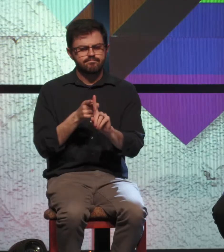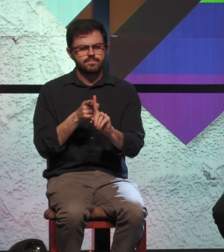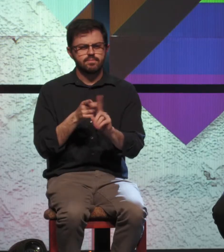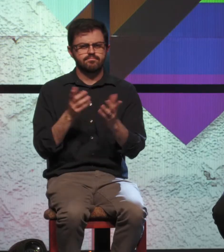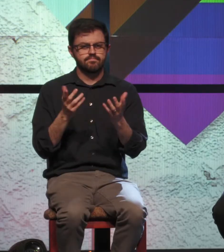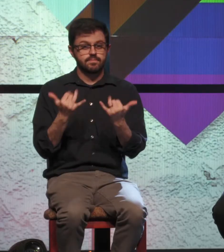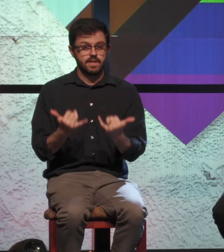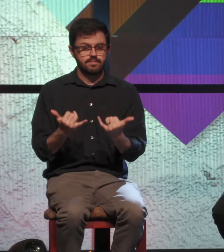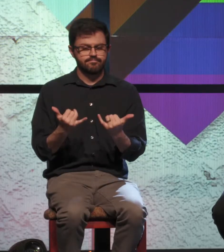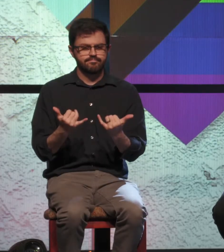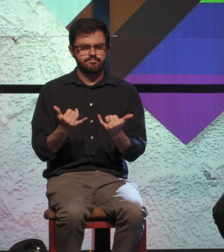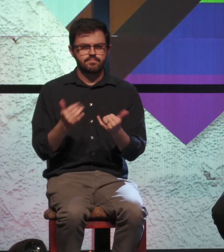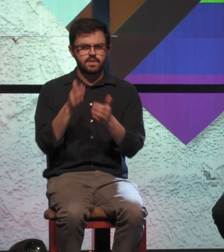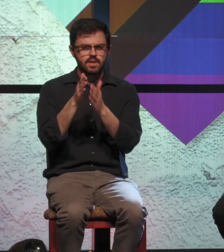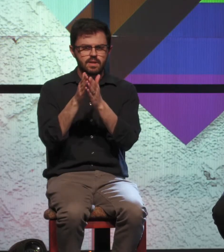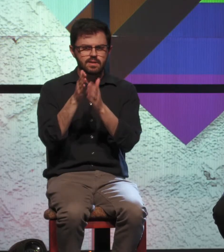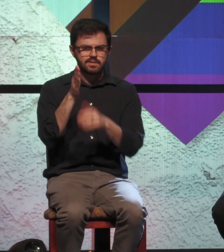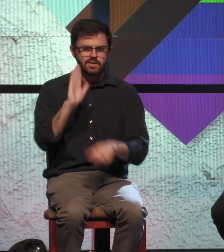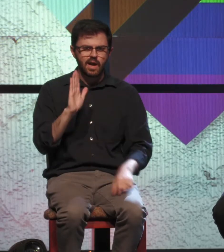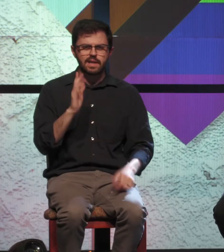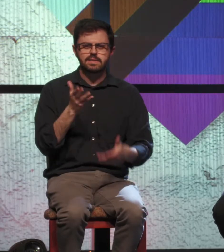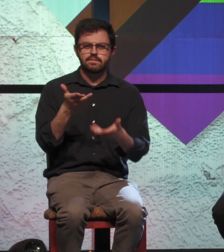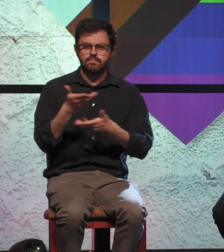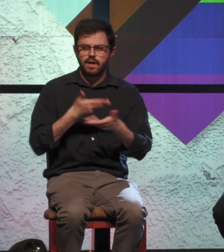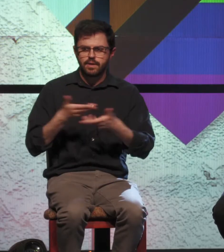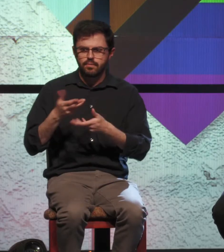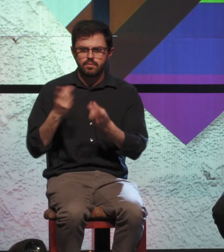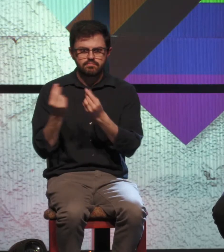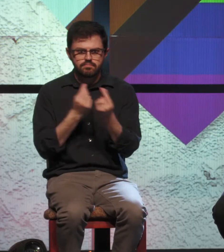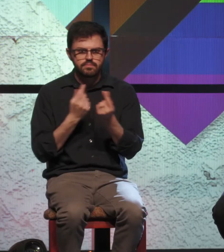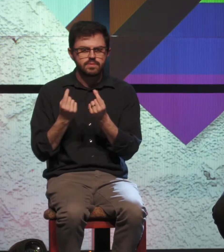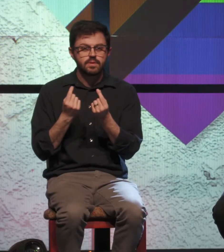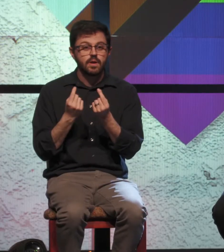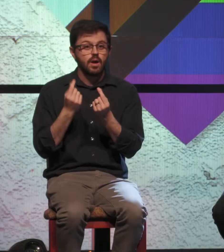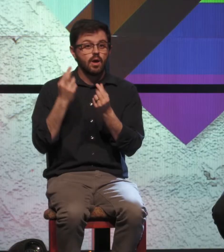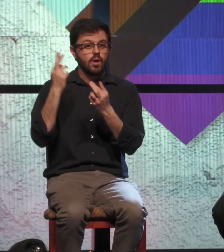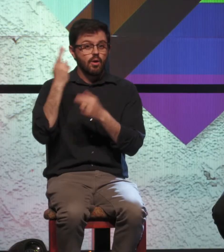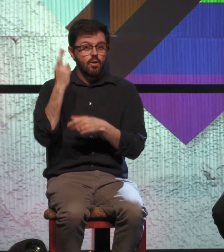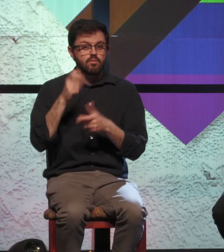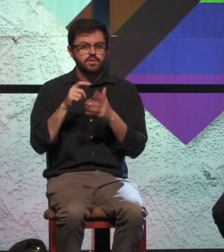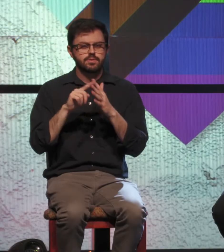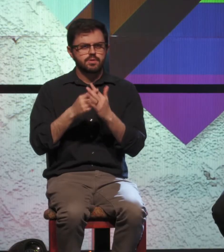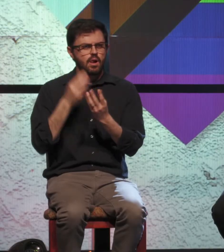Well, I hope that some of you will start thinking about how well you're loving yourself.